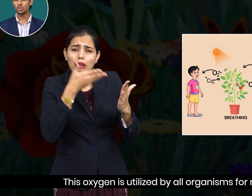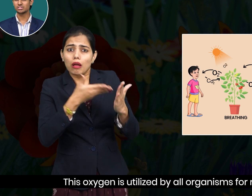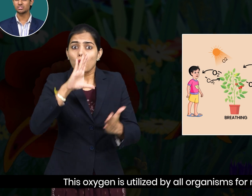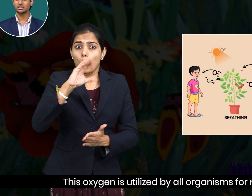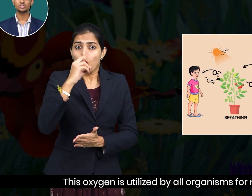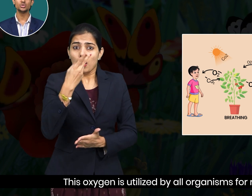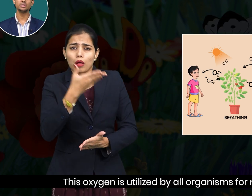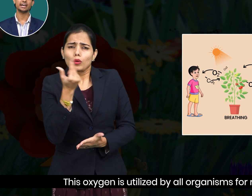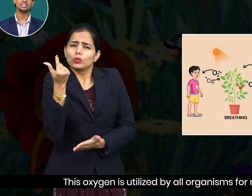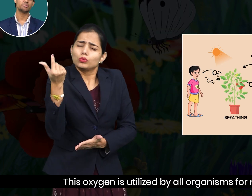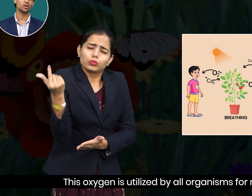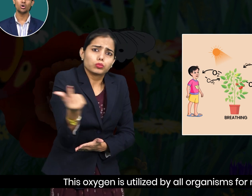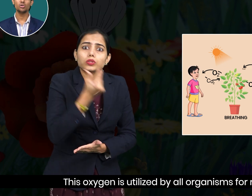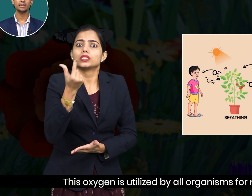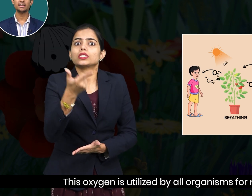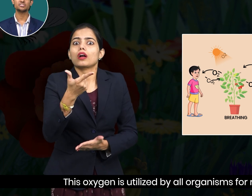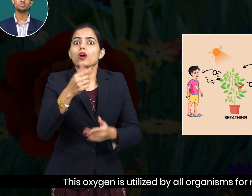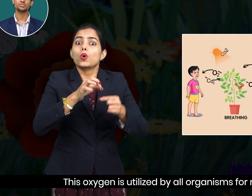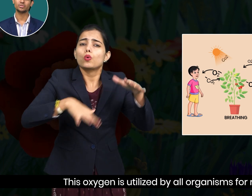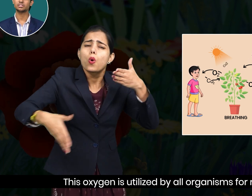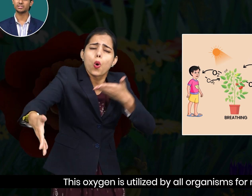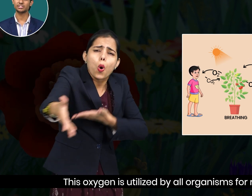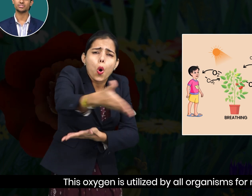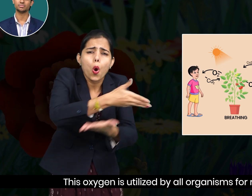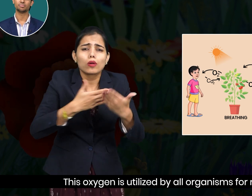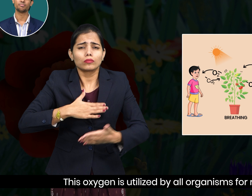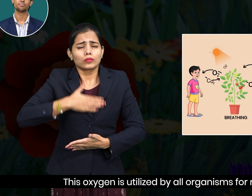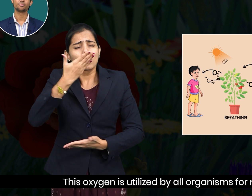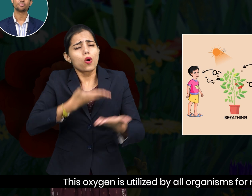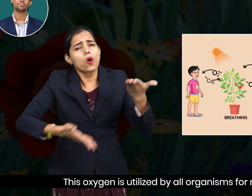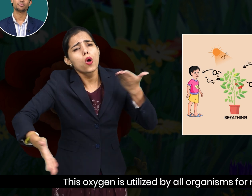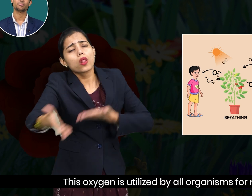This oxygen is utilized by all organisms for respiration.